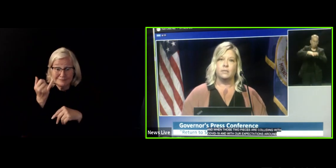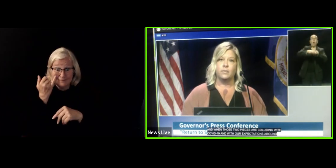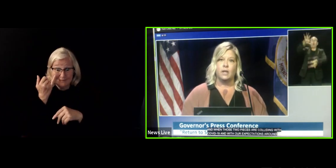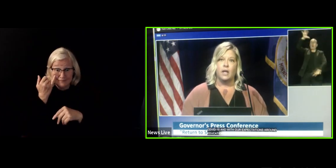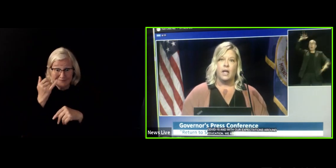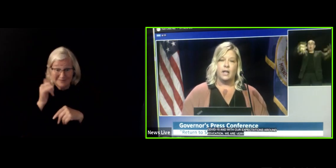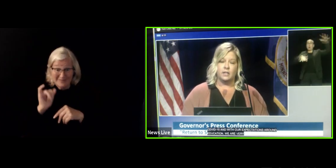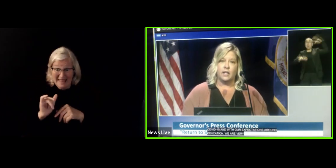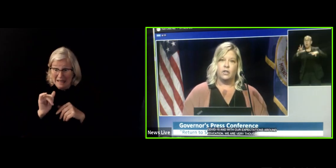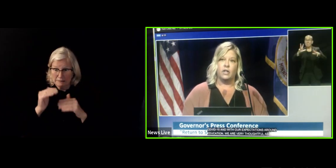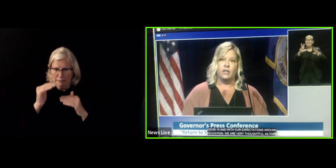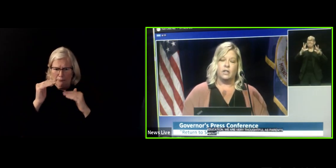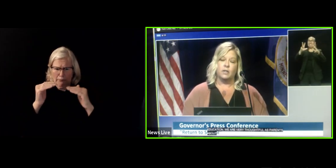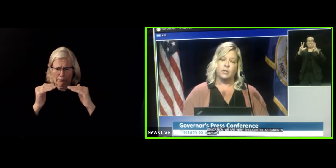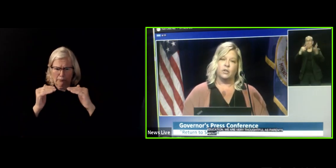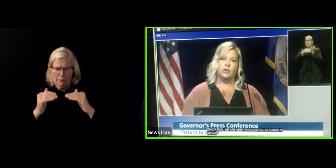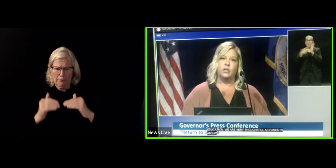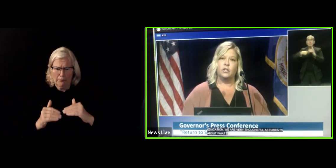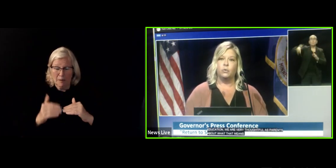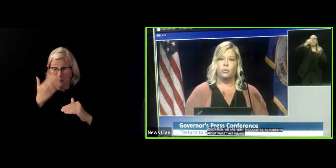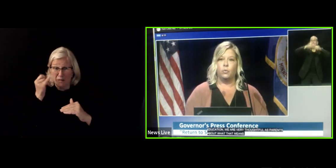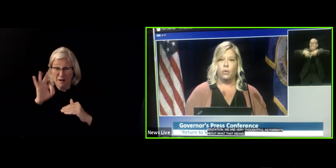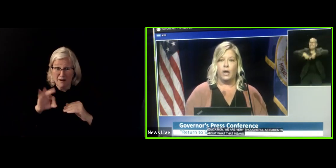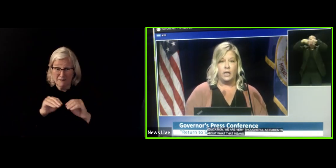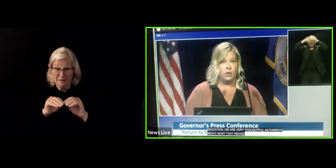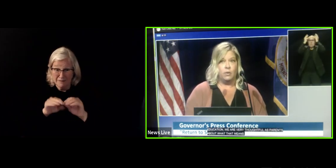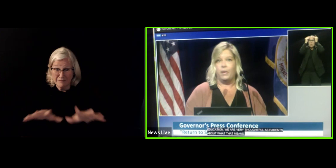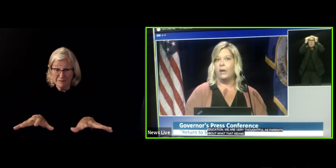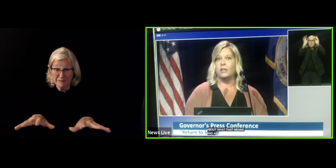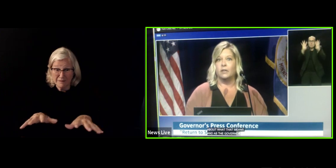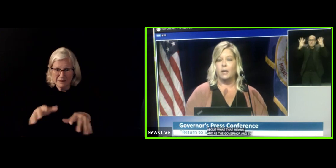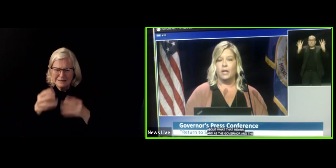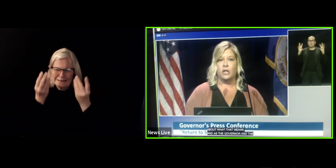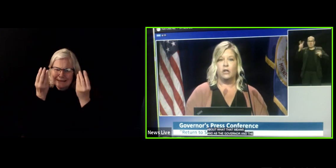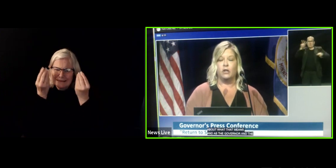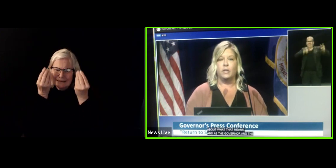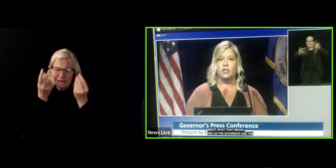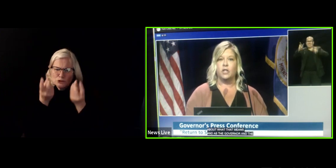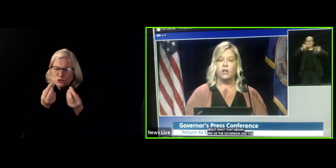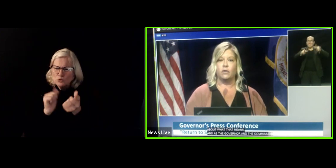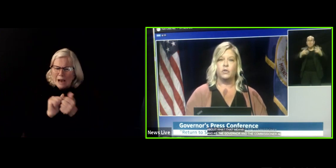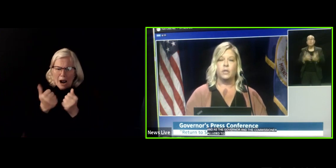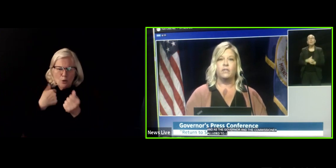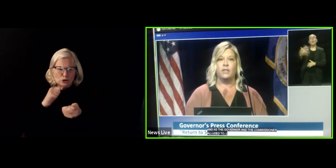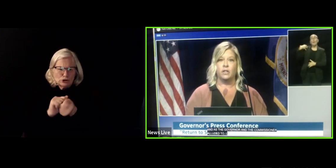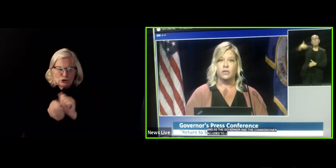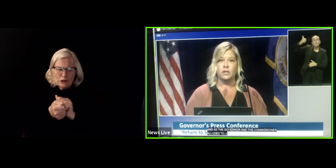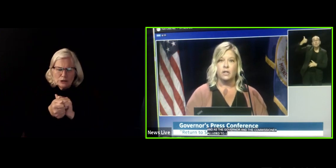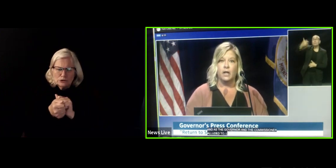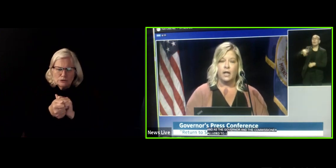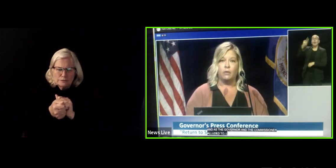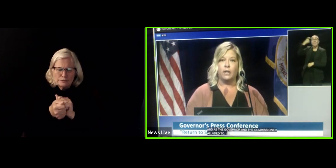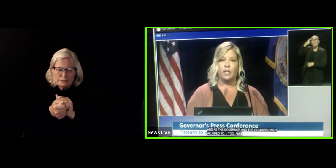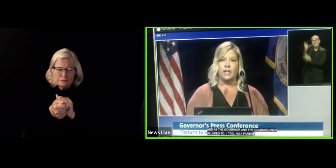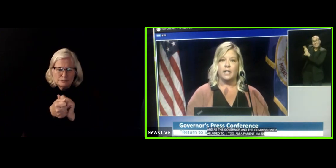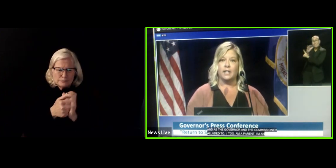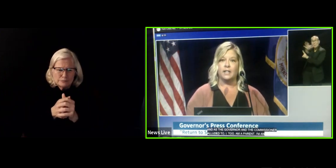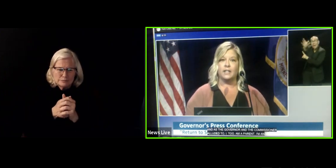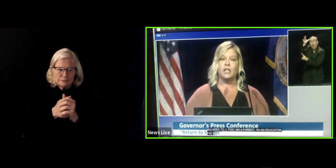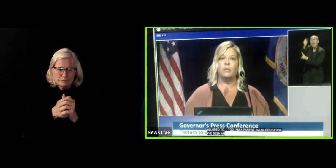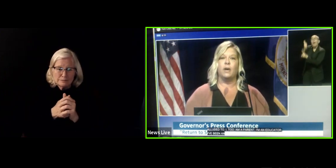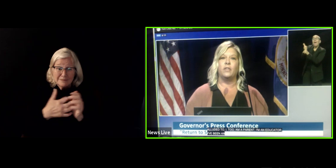means. And as a governor and the commissioner alluded to, I too am a parent. I'm an educator. I've been an educator for over 25 years. And I recognize